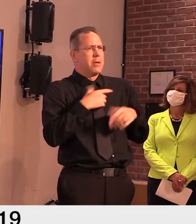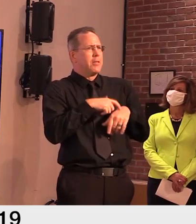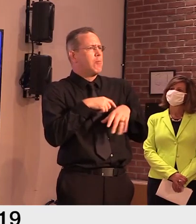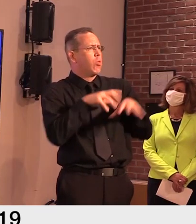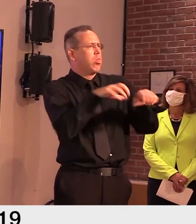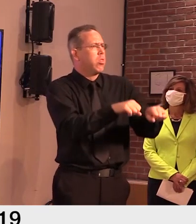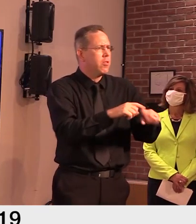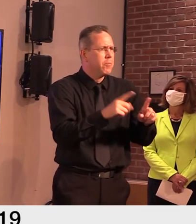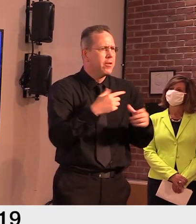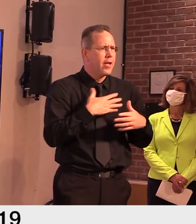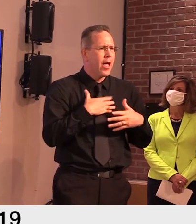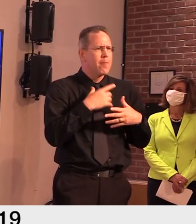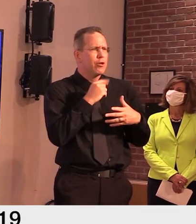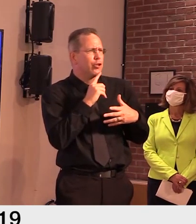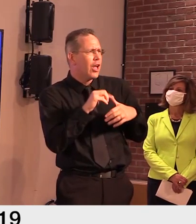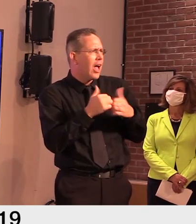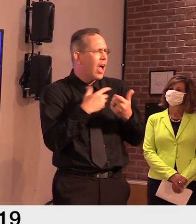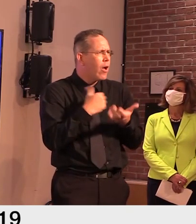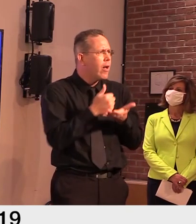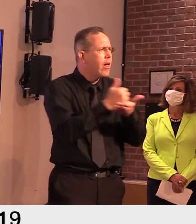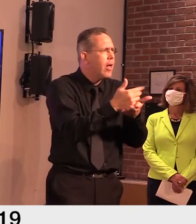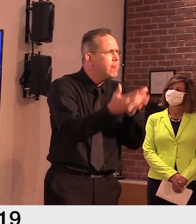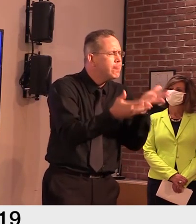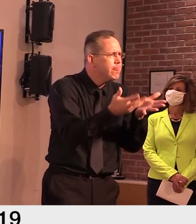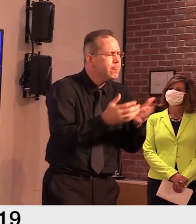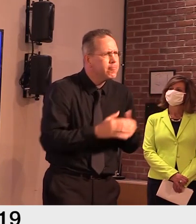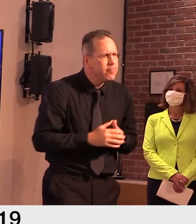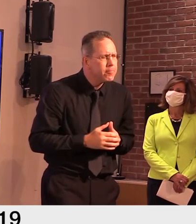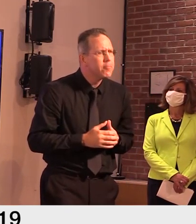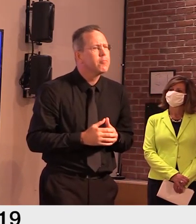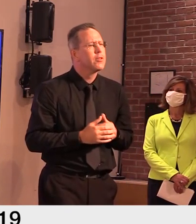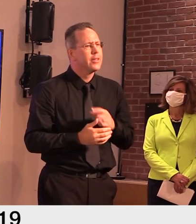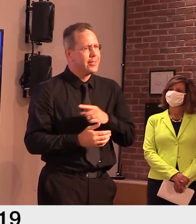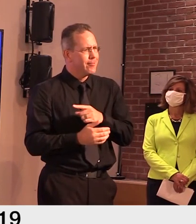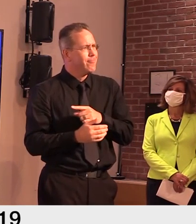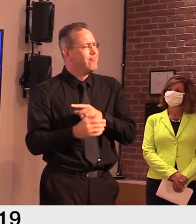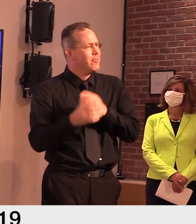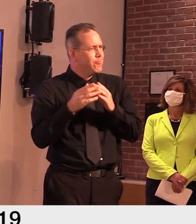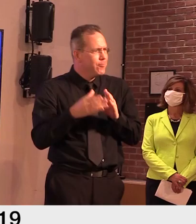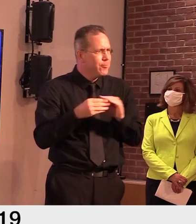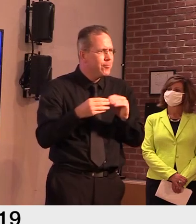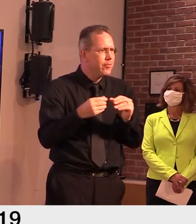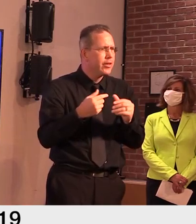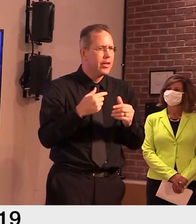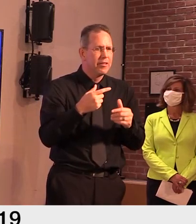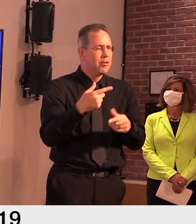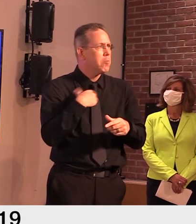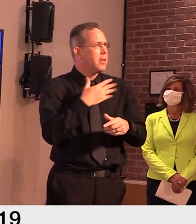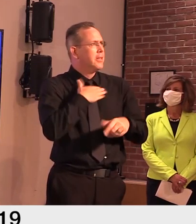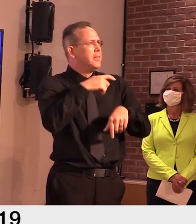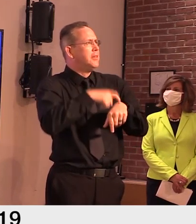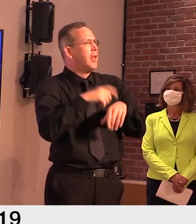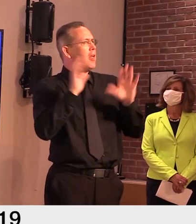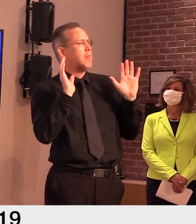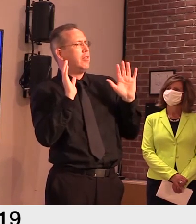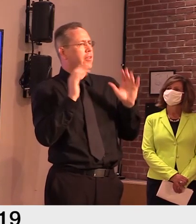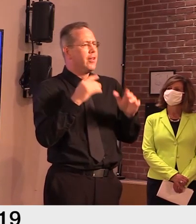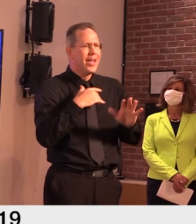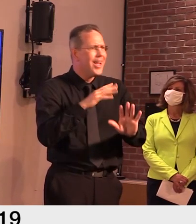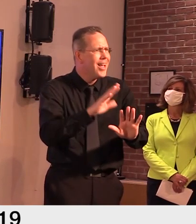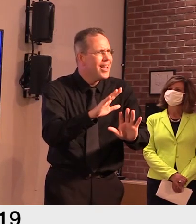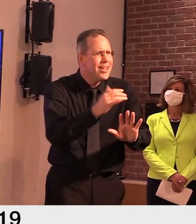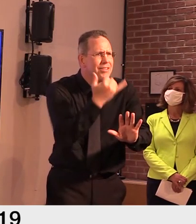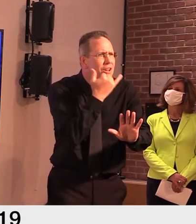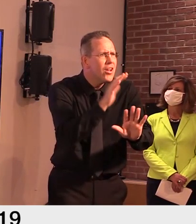ally, but I know that this is not my moment. How can I help?" And he couldn't have been more